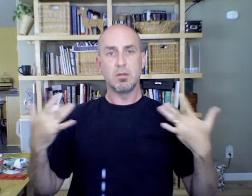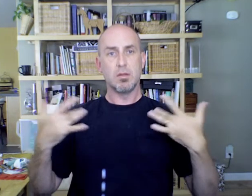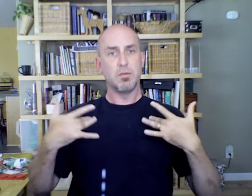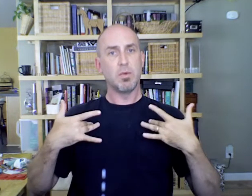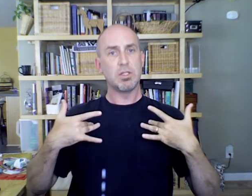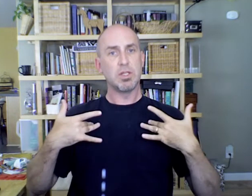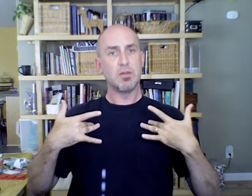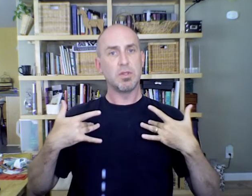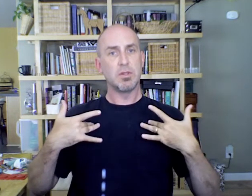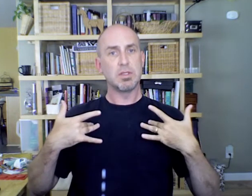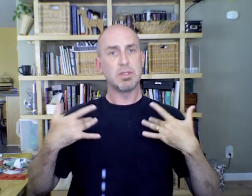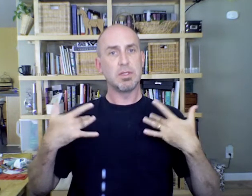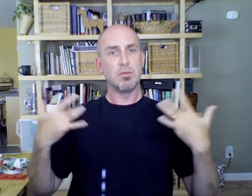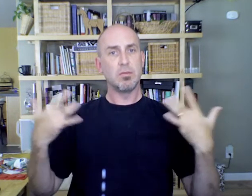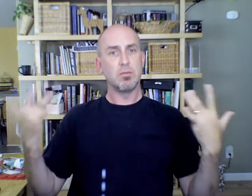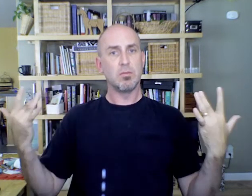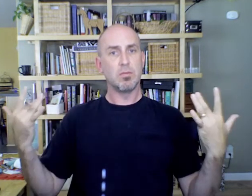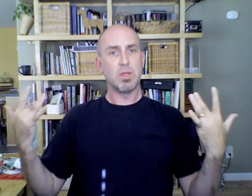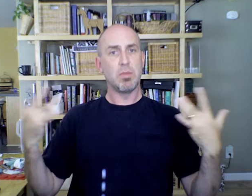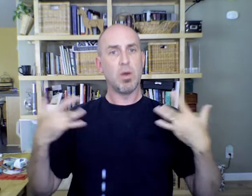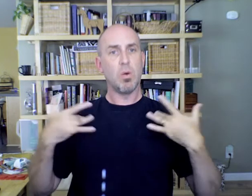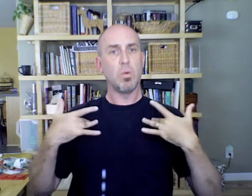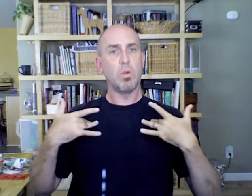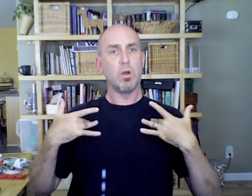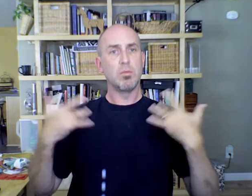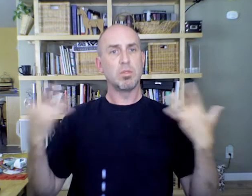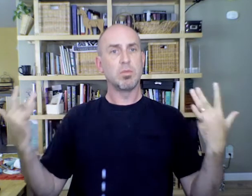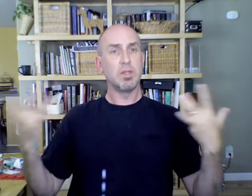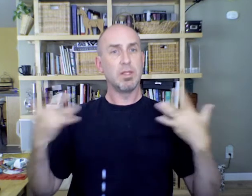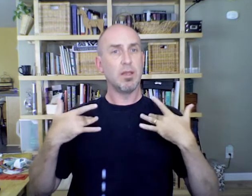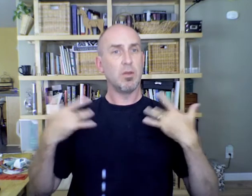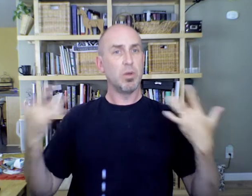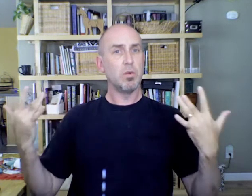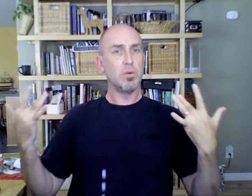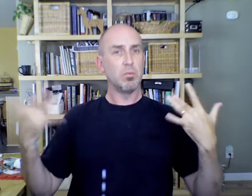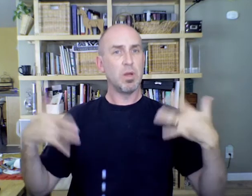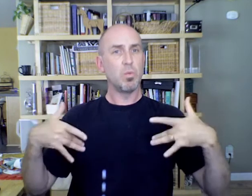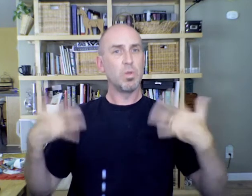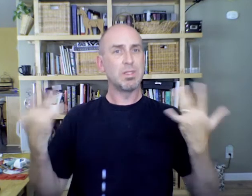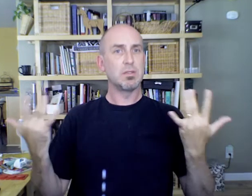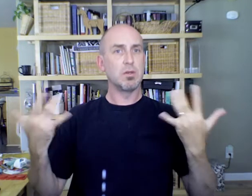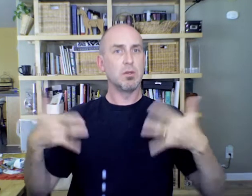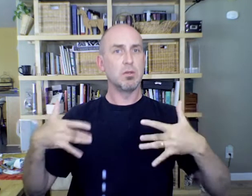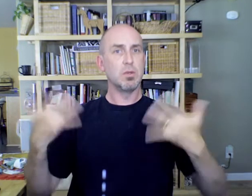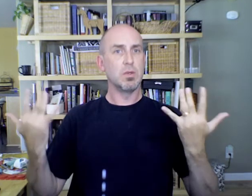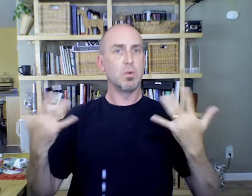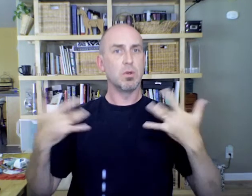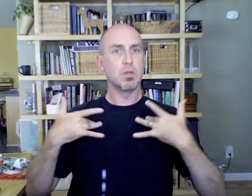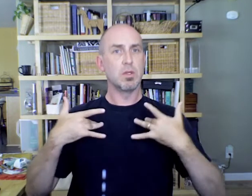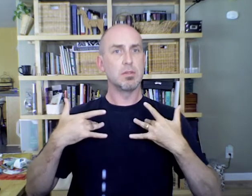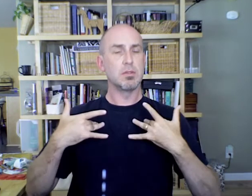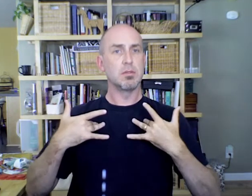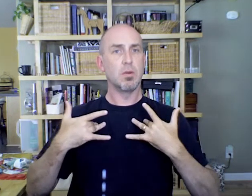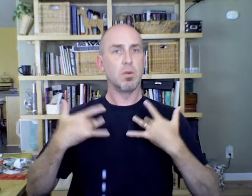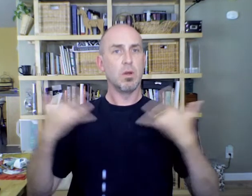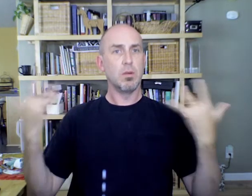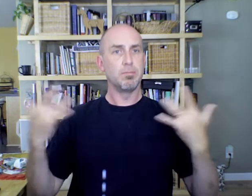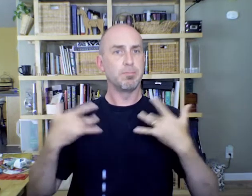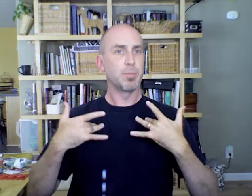If you watch carefully, you can see that my whole arm is moving at the elbow. My wrists aren't doing the work. It's the whole arm. What's